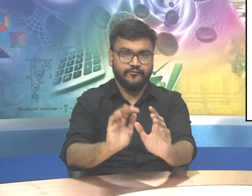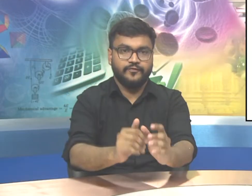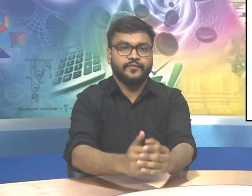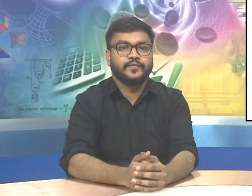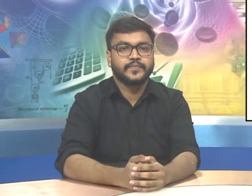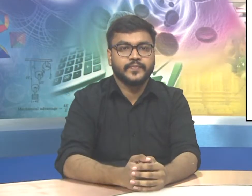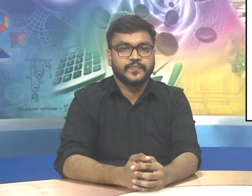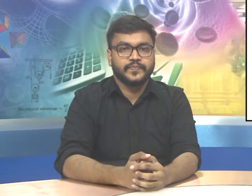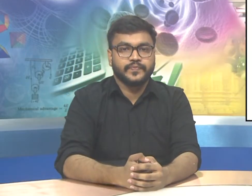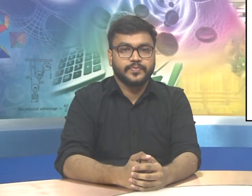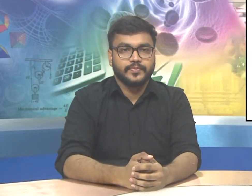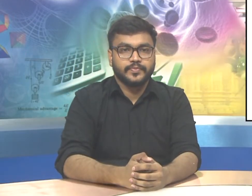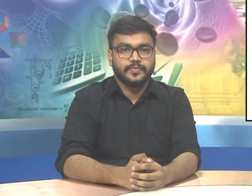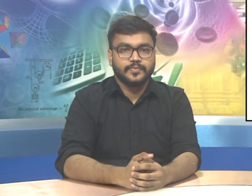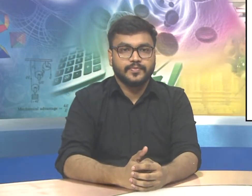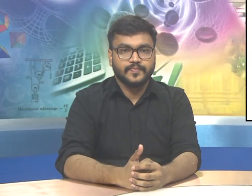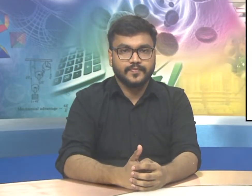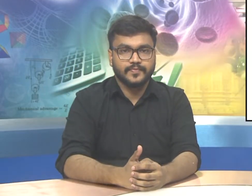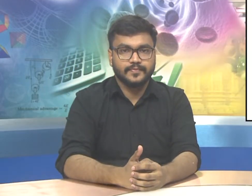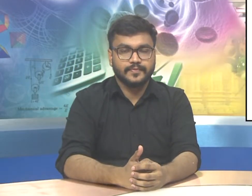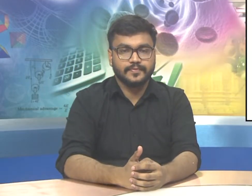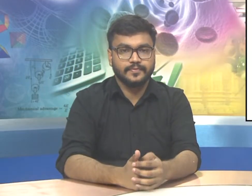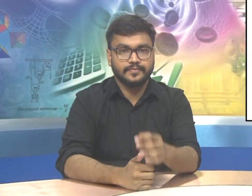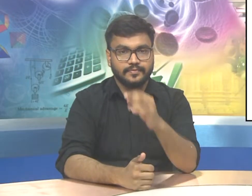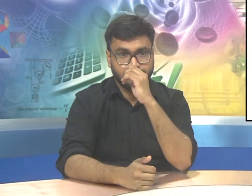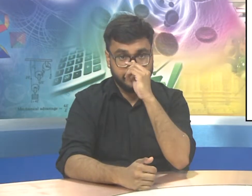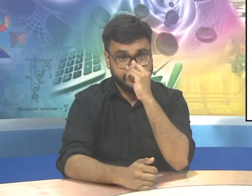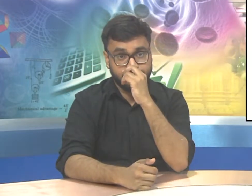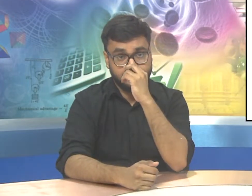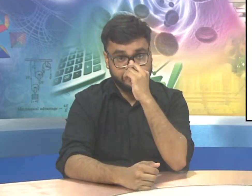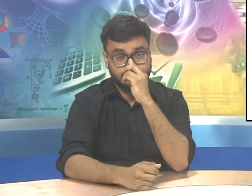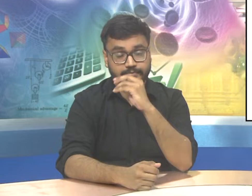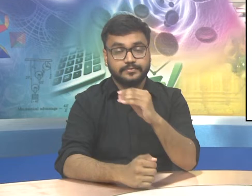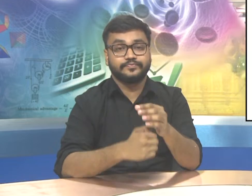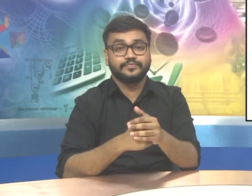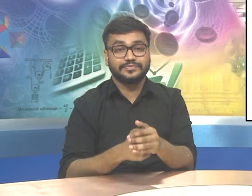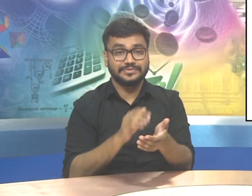to Neanderthals and modern humans.